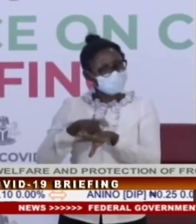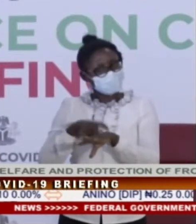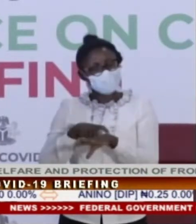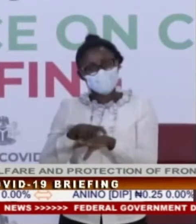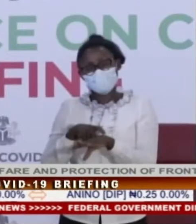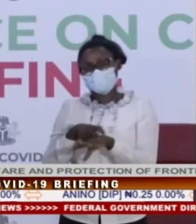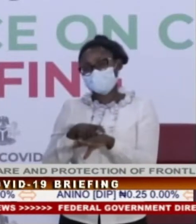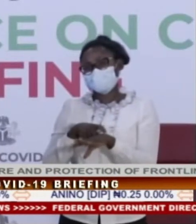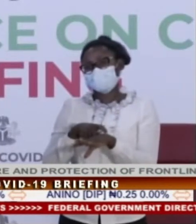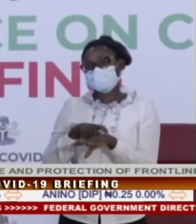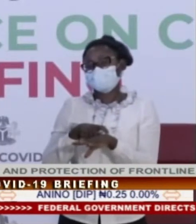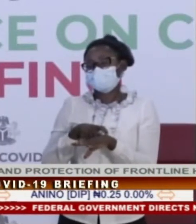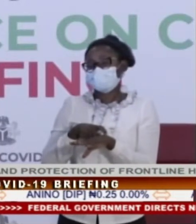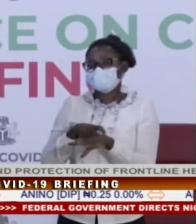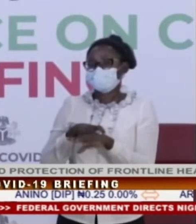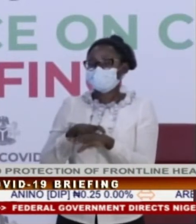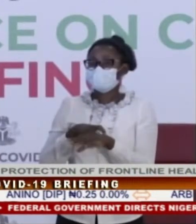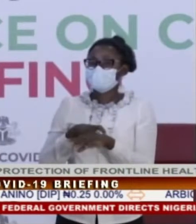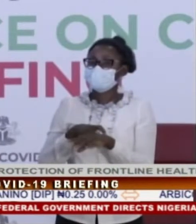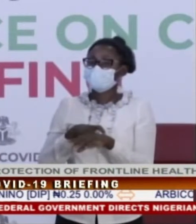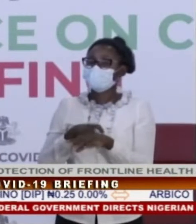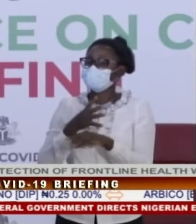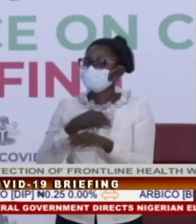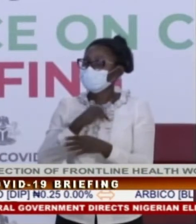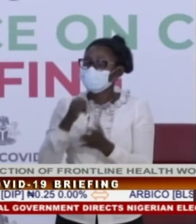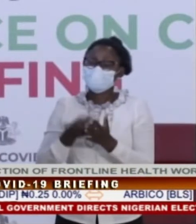you had no invitation to go.